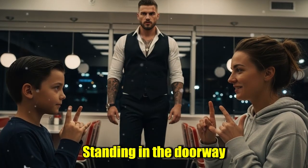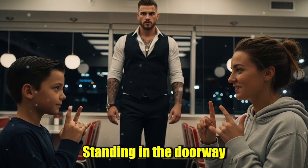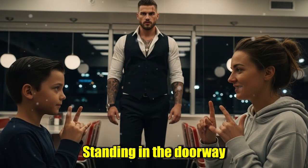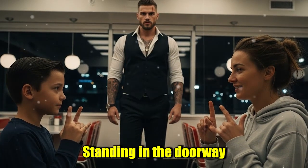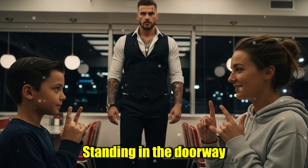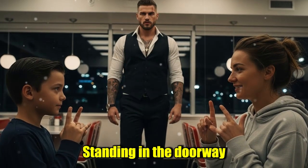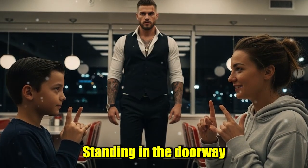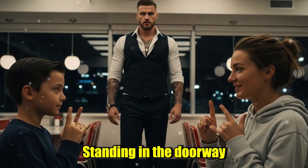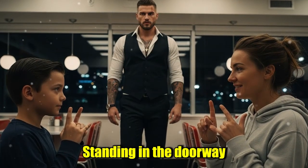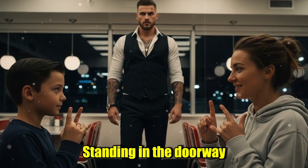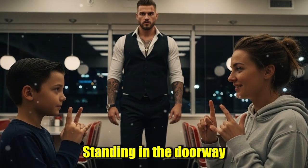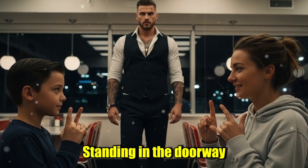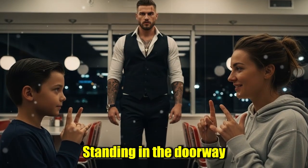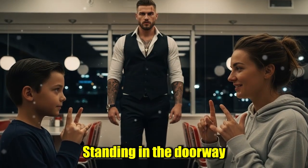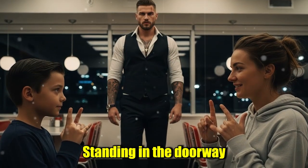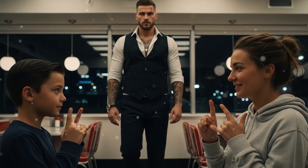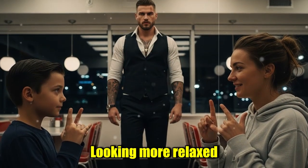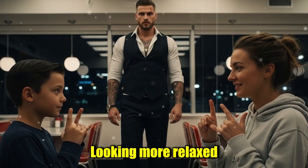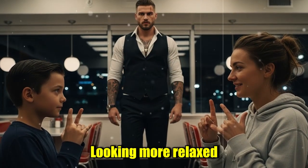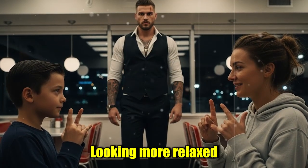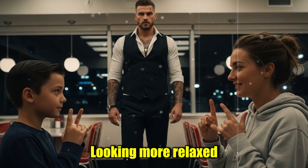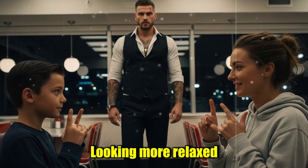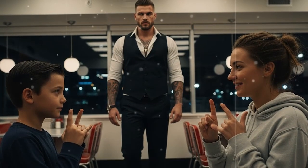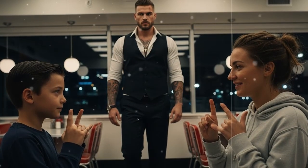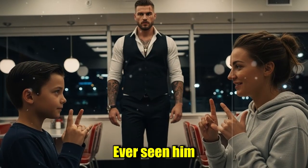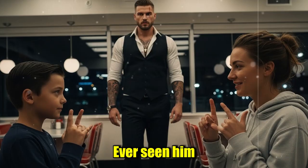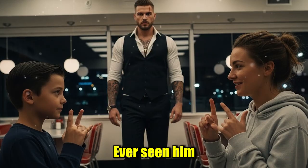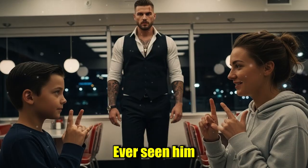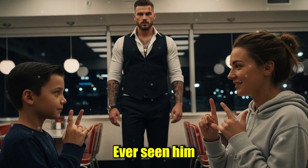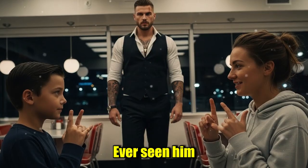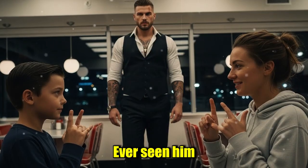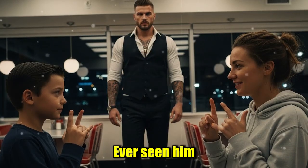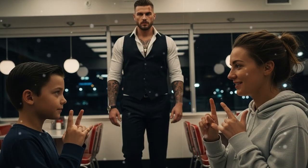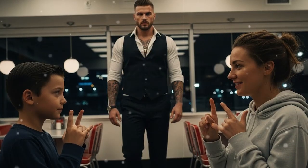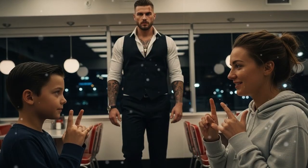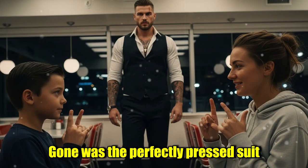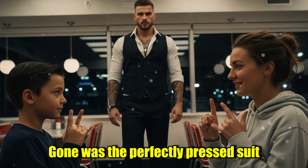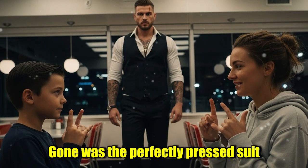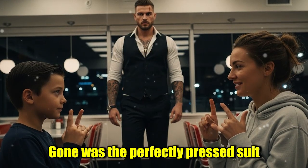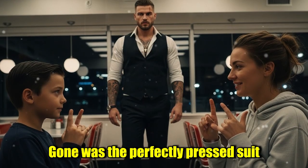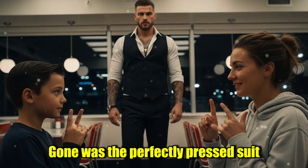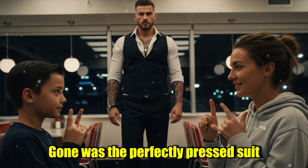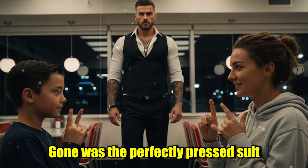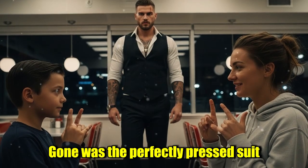turned to find Adrian standing in the doorway, looking more relaxed than she'd ever seen him. Gone was the perfectly pressed